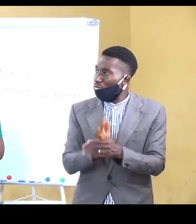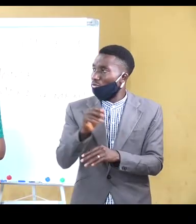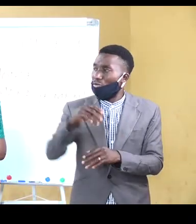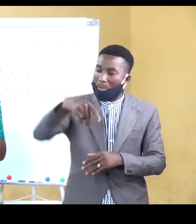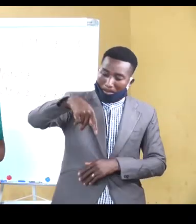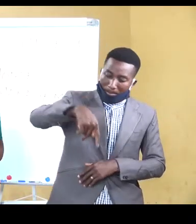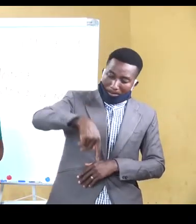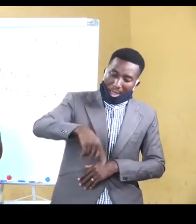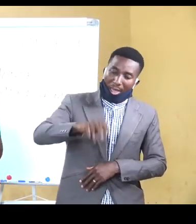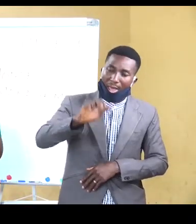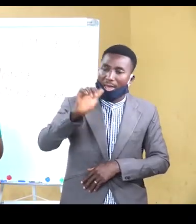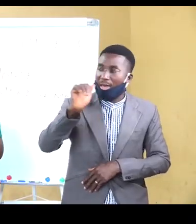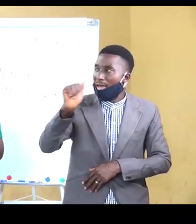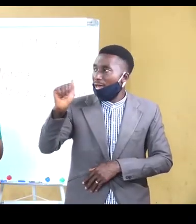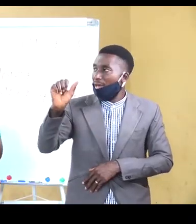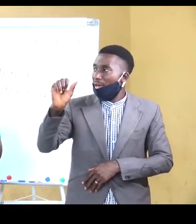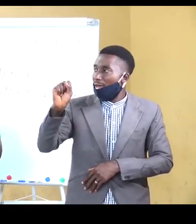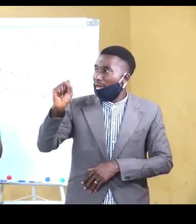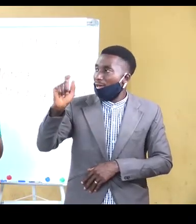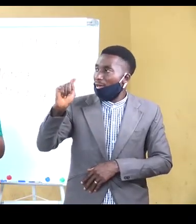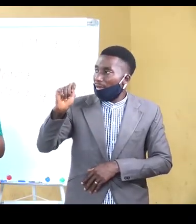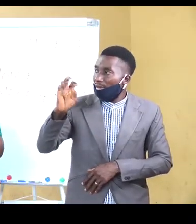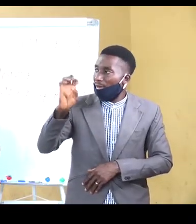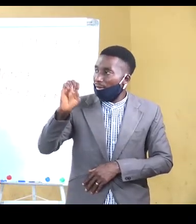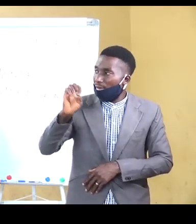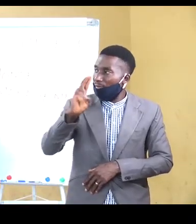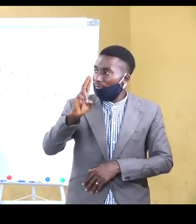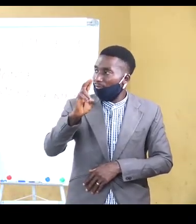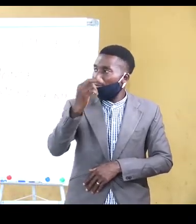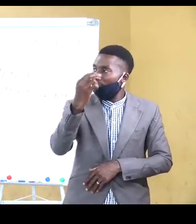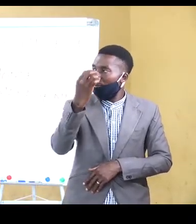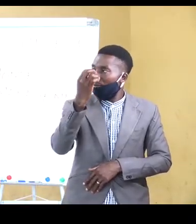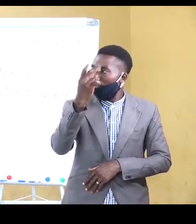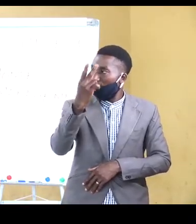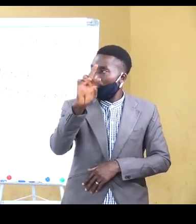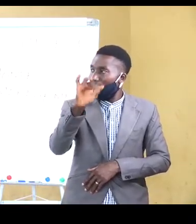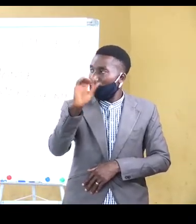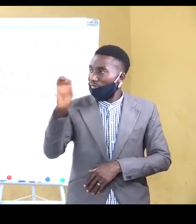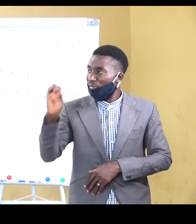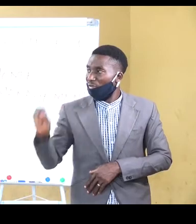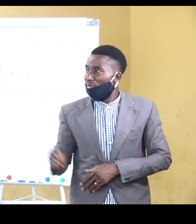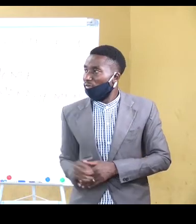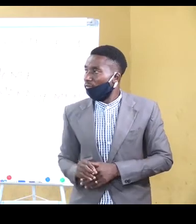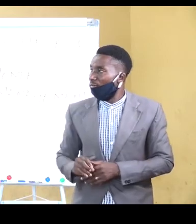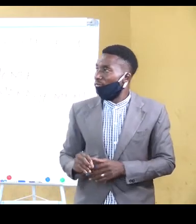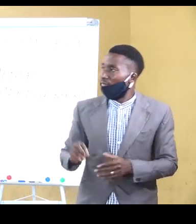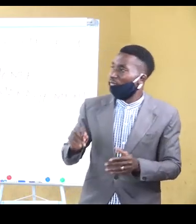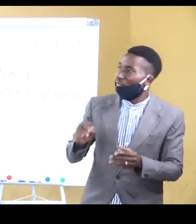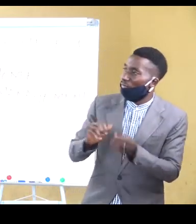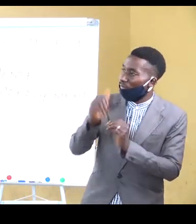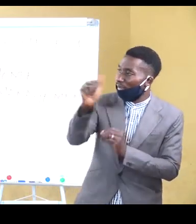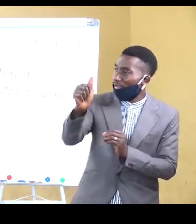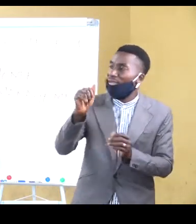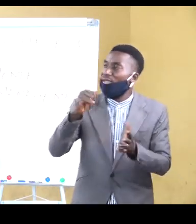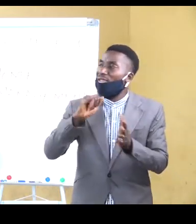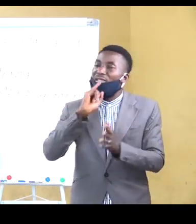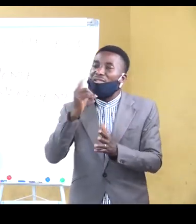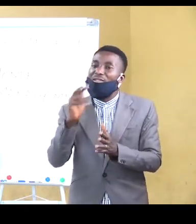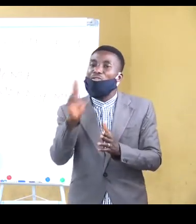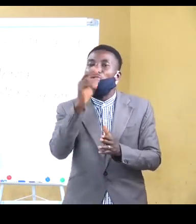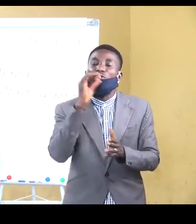Pasteurization, and B is sterilization. What do we mean by pasteurization? Pasteurization is the use of